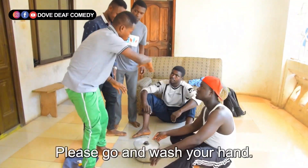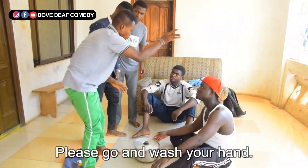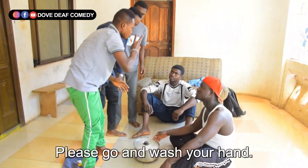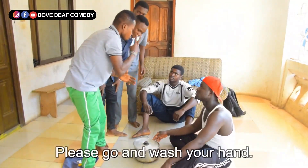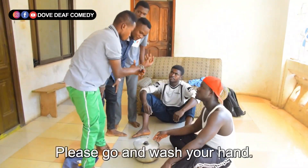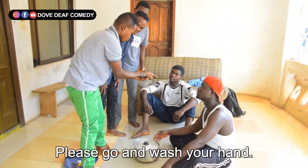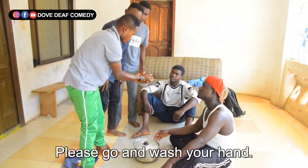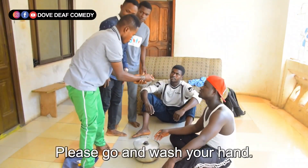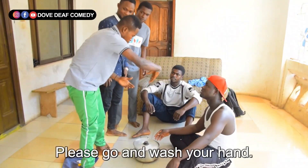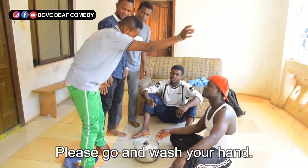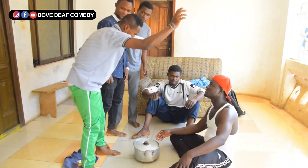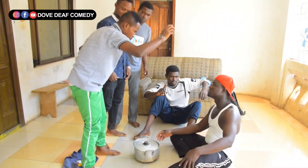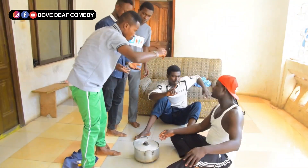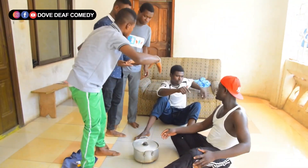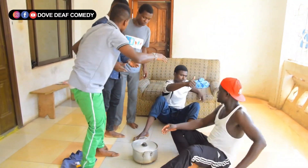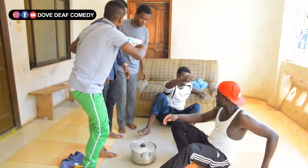Please go and wash your hand.